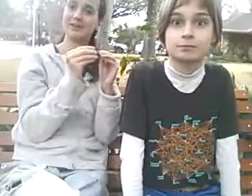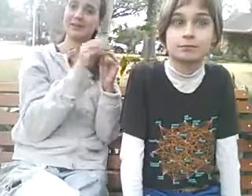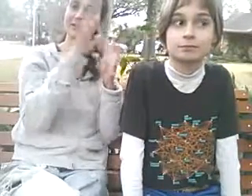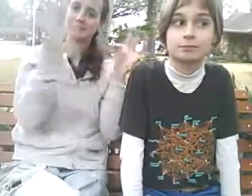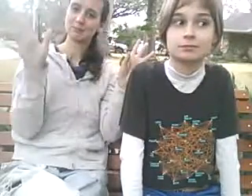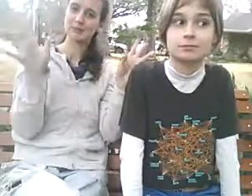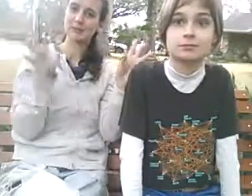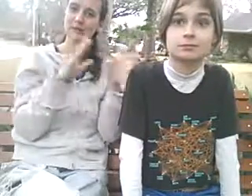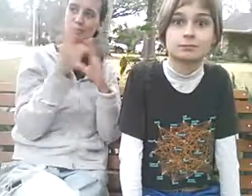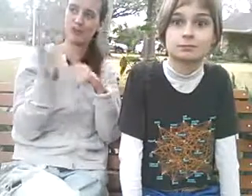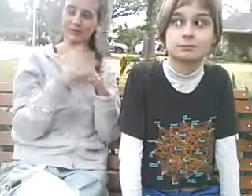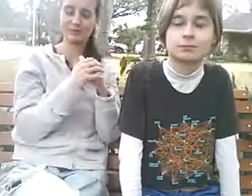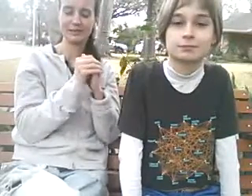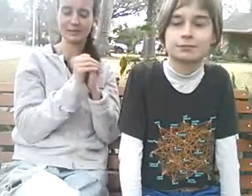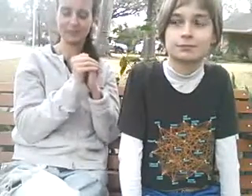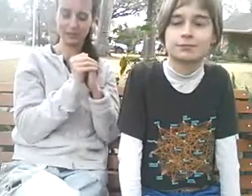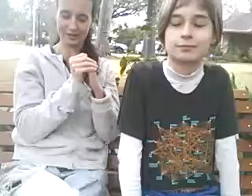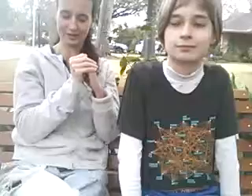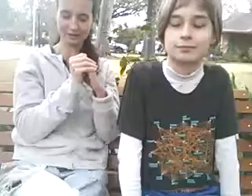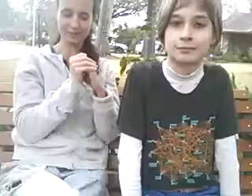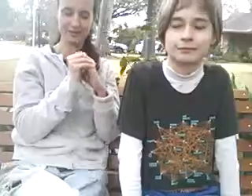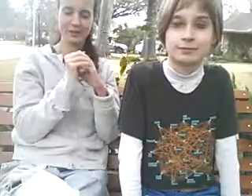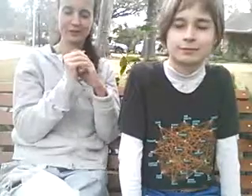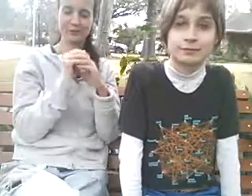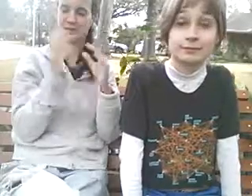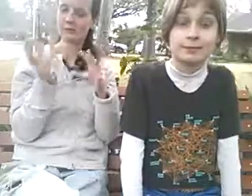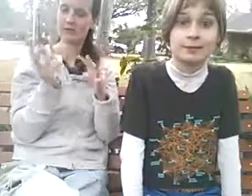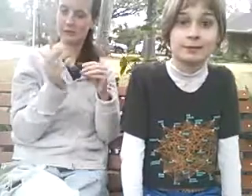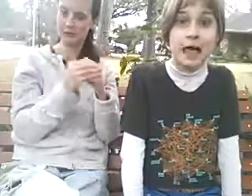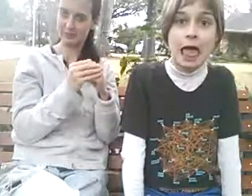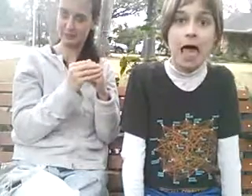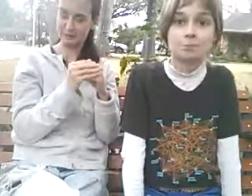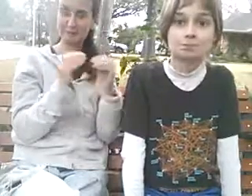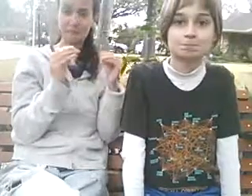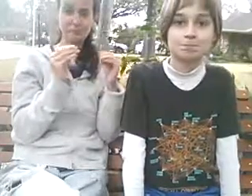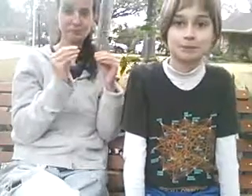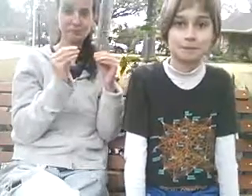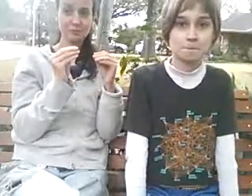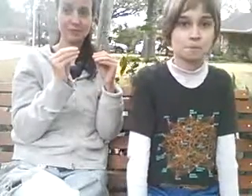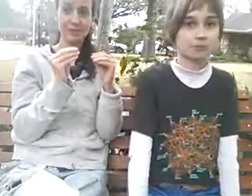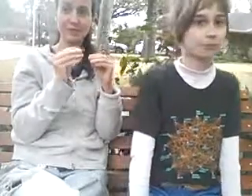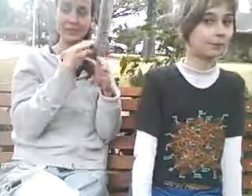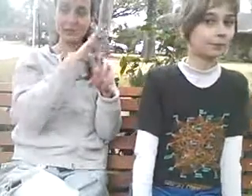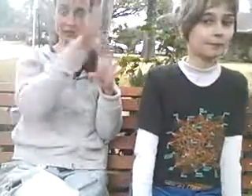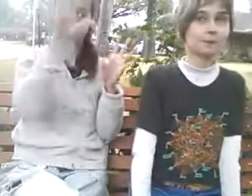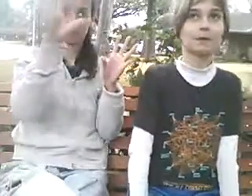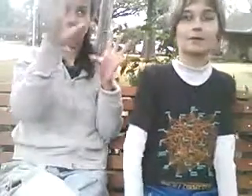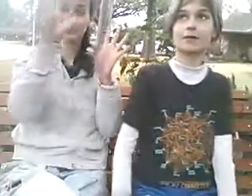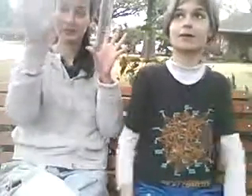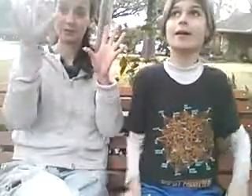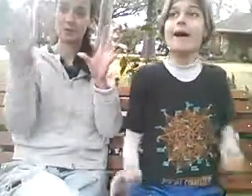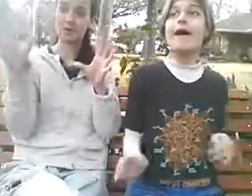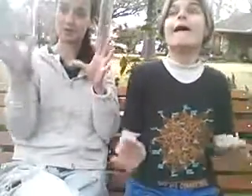a display about rockets and the history of rockets. And it was the first time he had ever gone, and he had really absorbed the